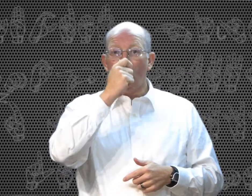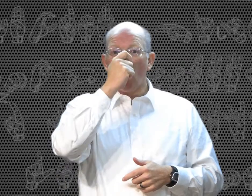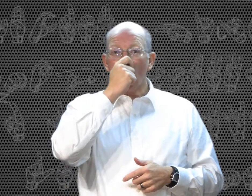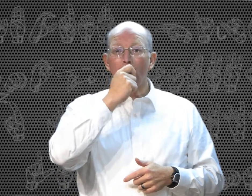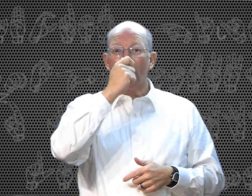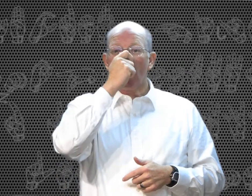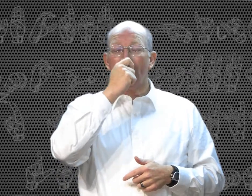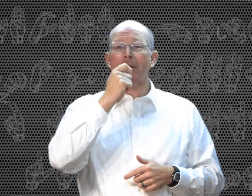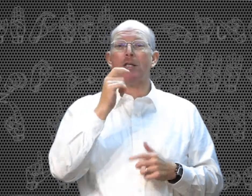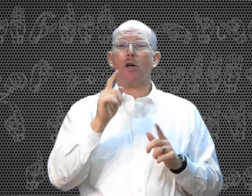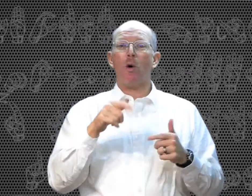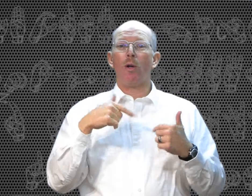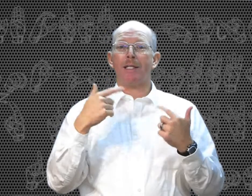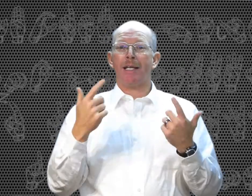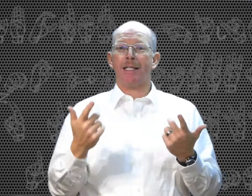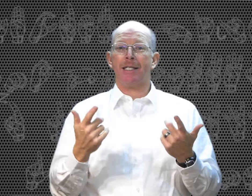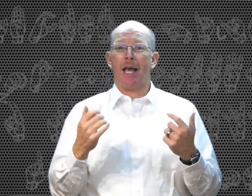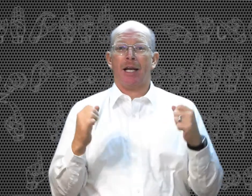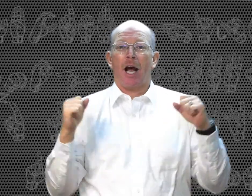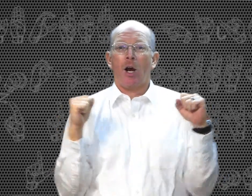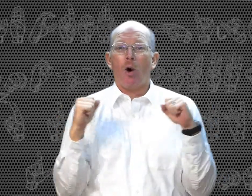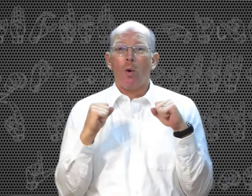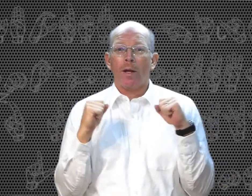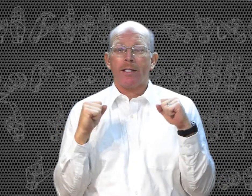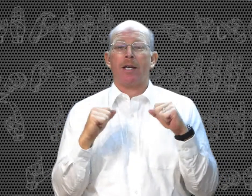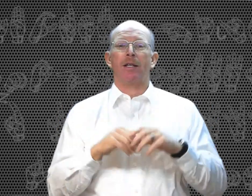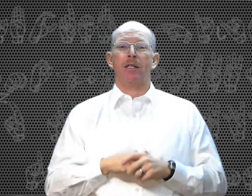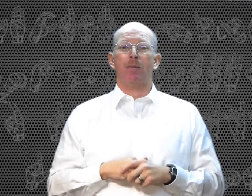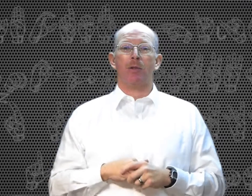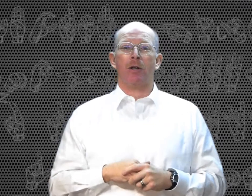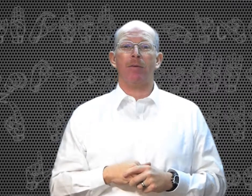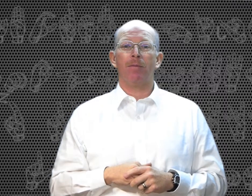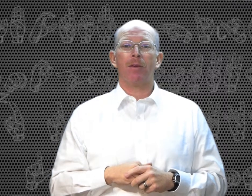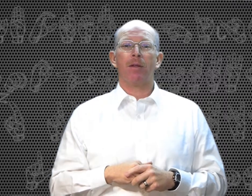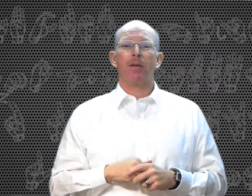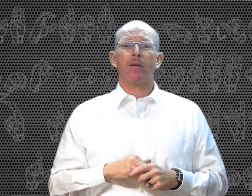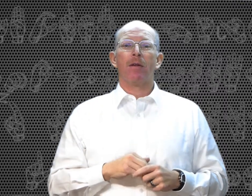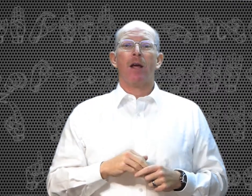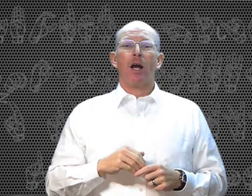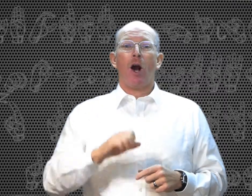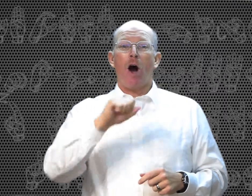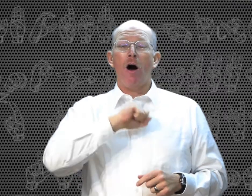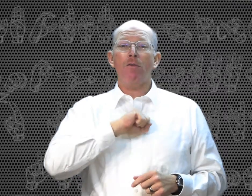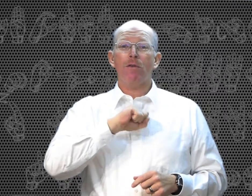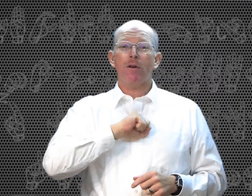cold. Now this is cold as in sick, not cold as in temperature. Cough,